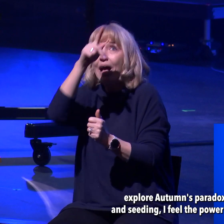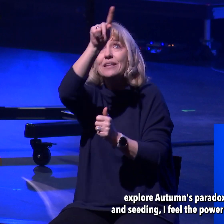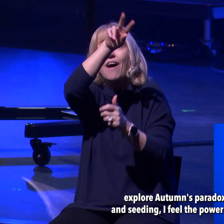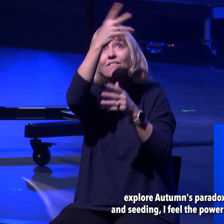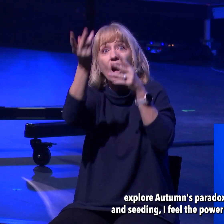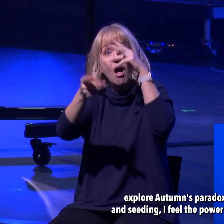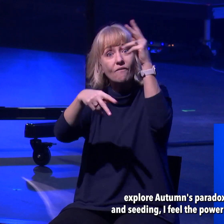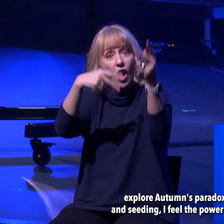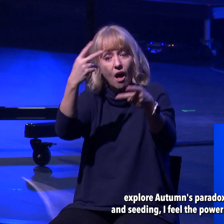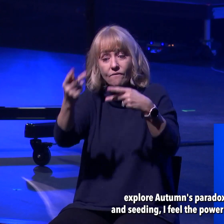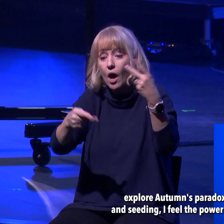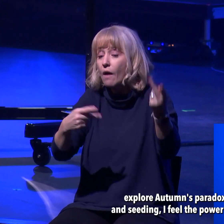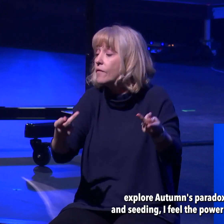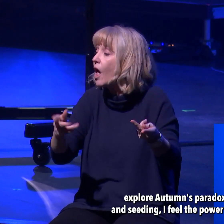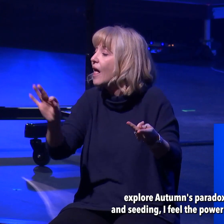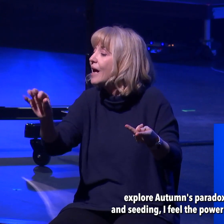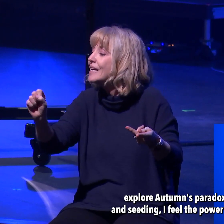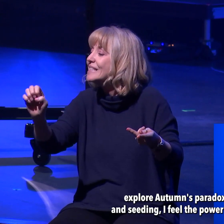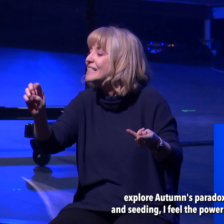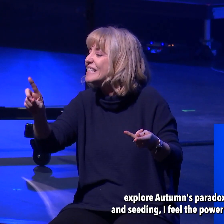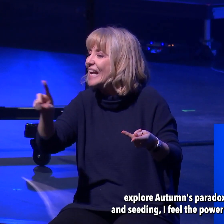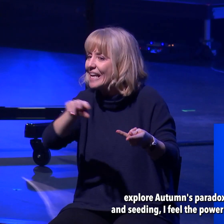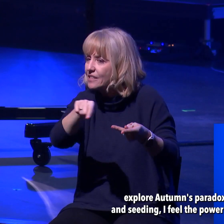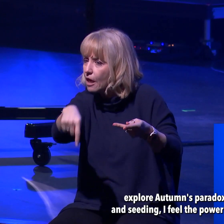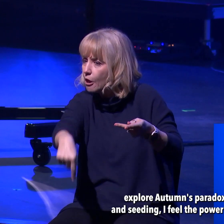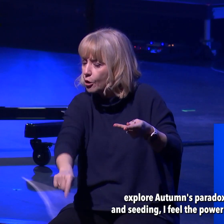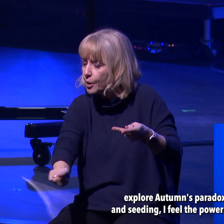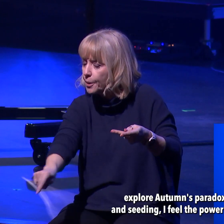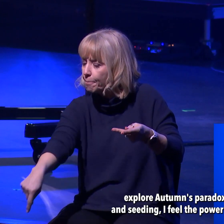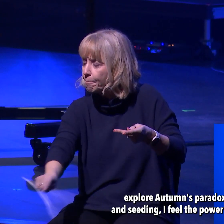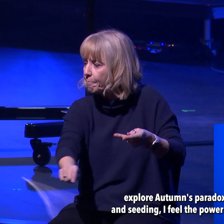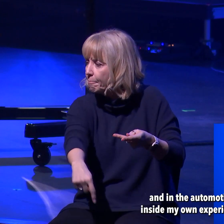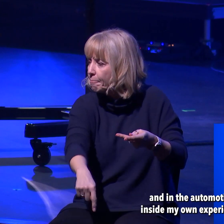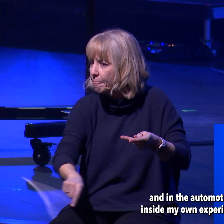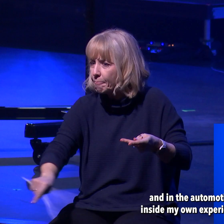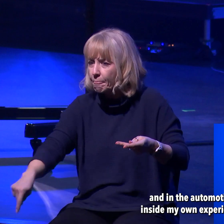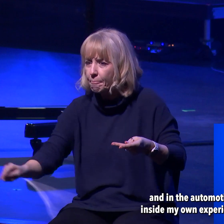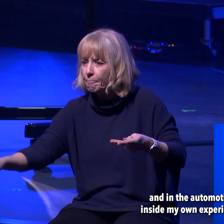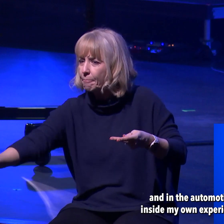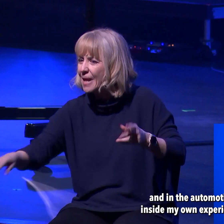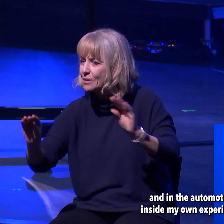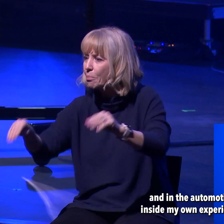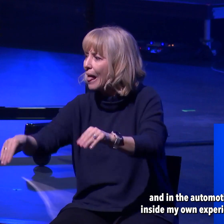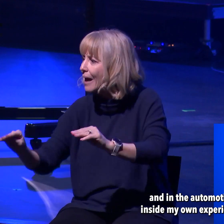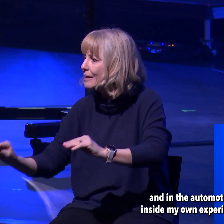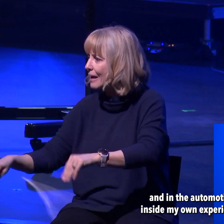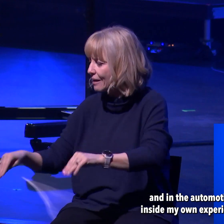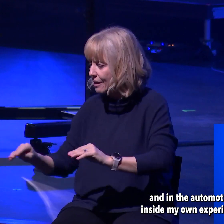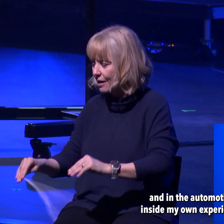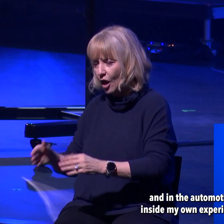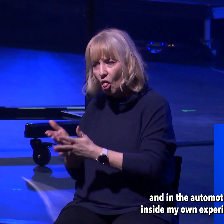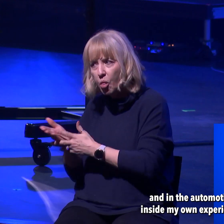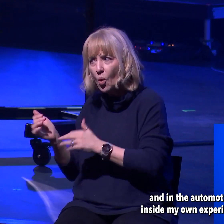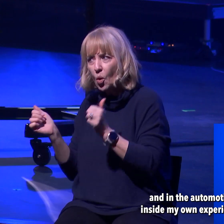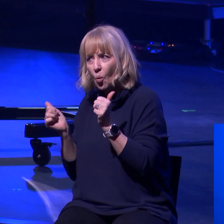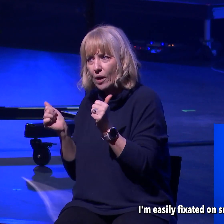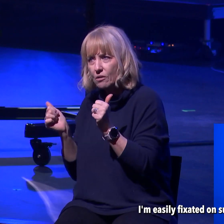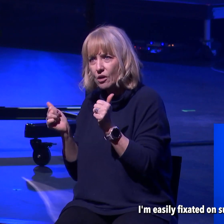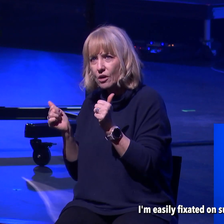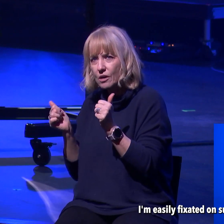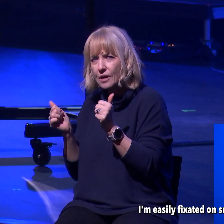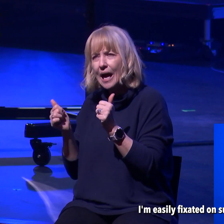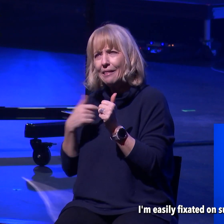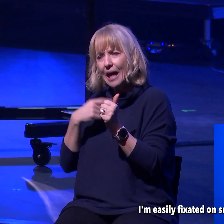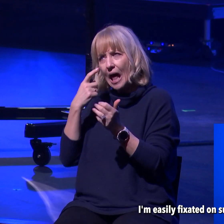explore autumn's paradox of dying and seeding, I feel the power of metaphor. And in the autumnal events of my own experience,